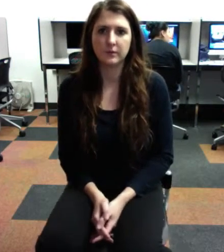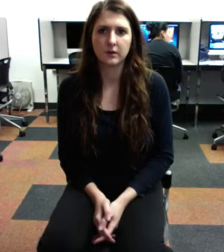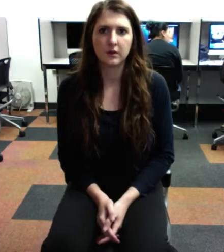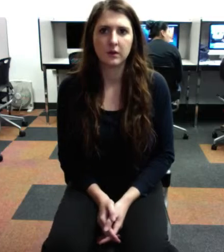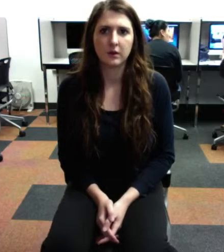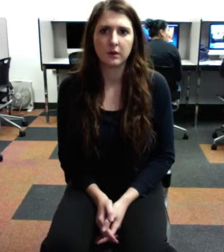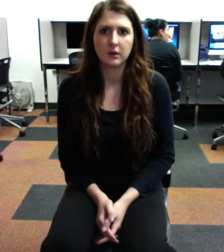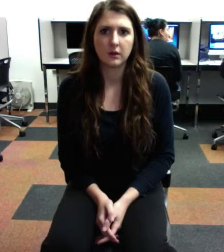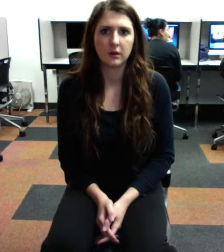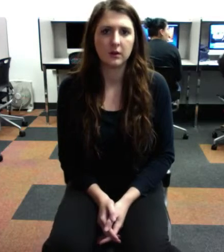hysterosalpingo-oophorectomy?